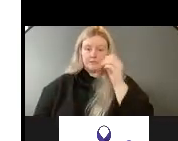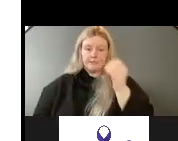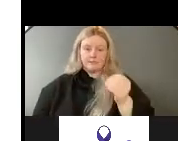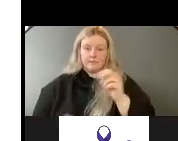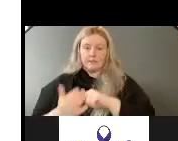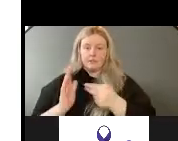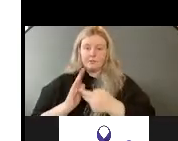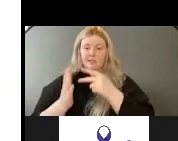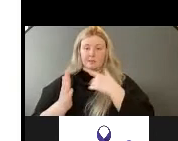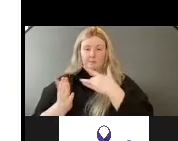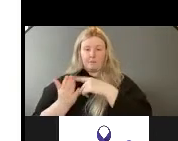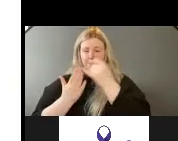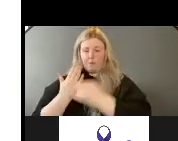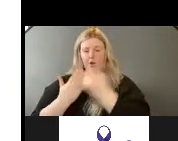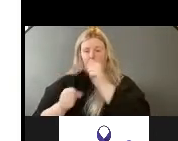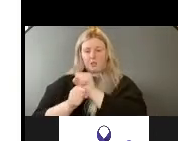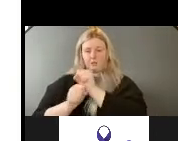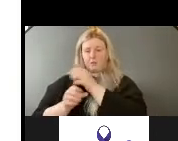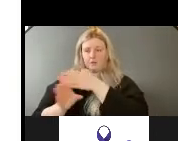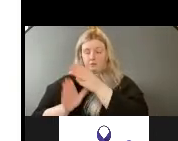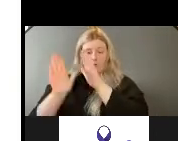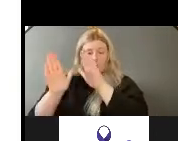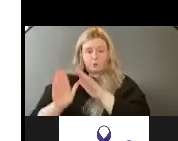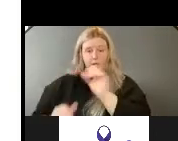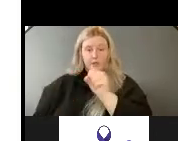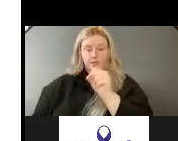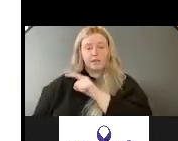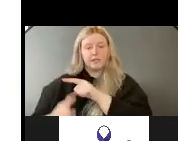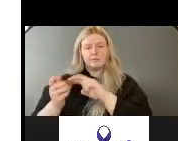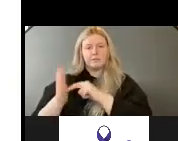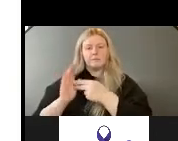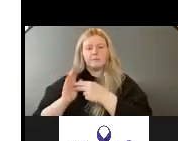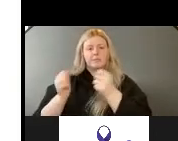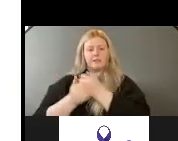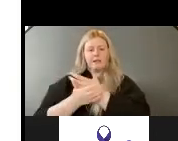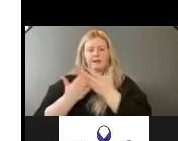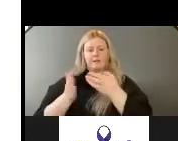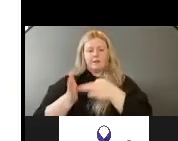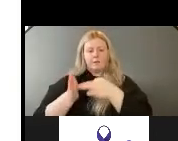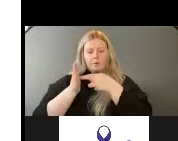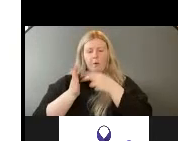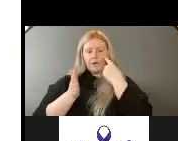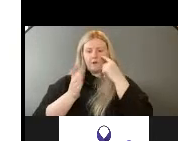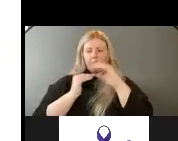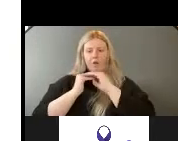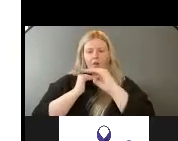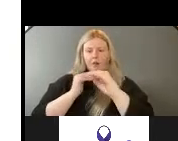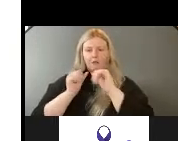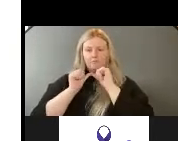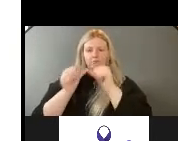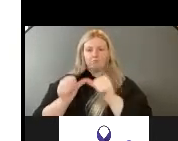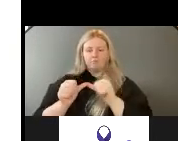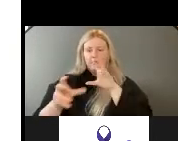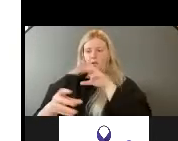project work, which is great, but it doesn't put the things in place that allow for sustainability over time and